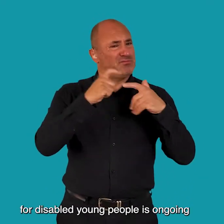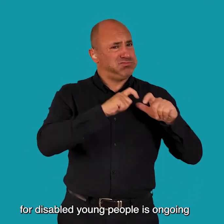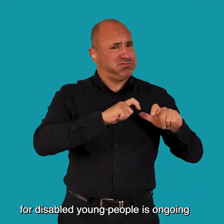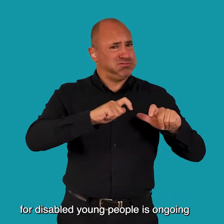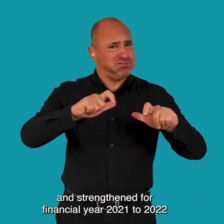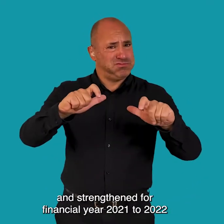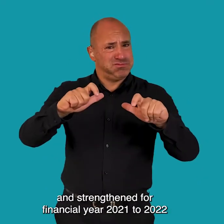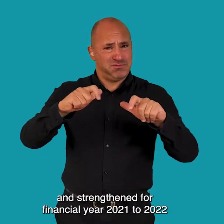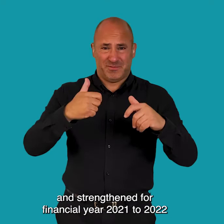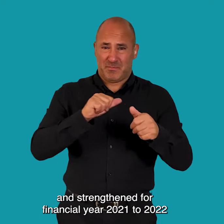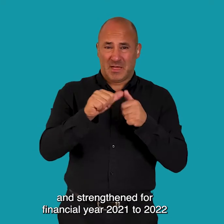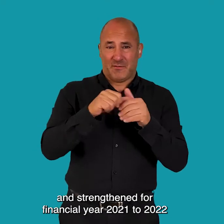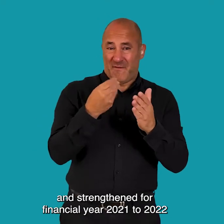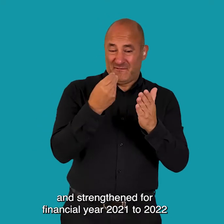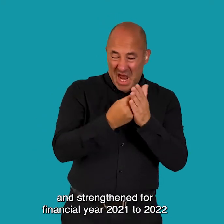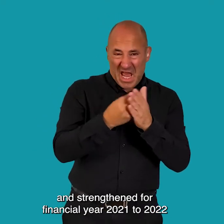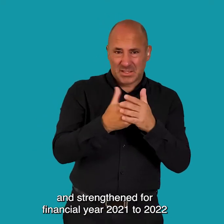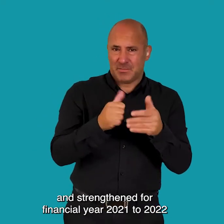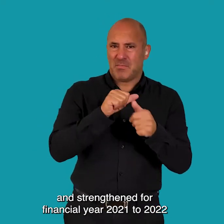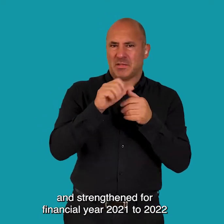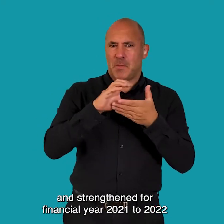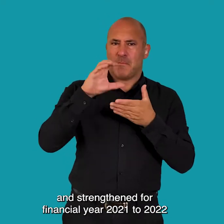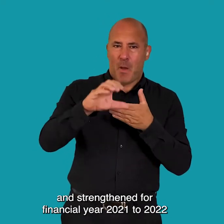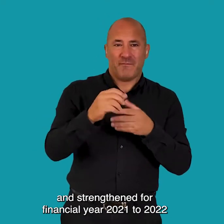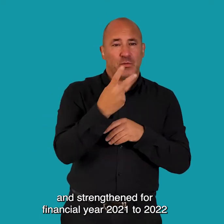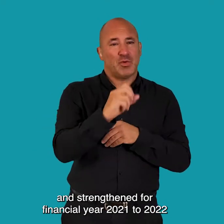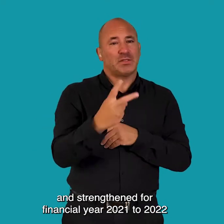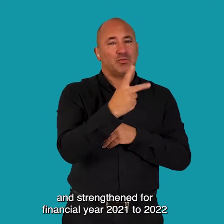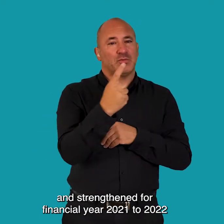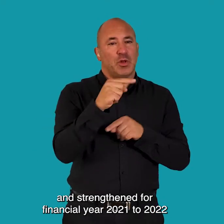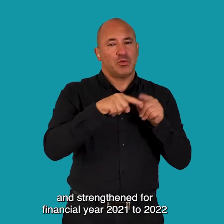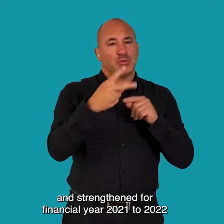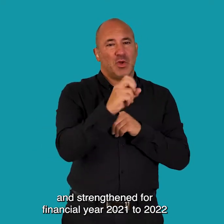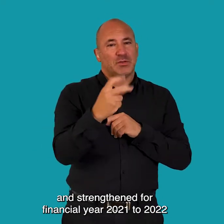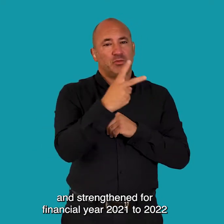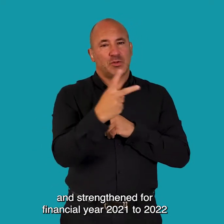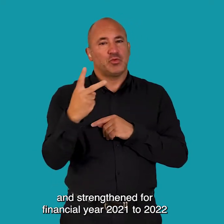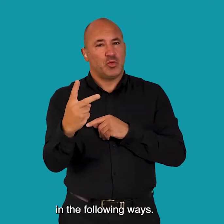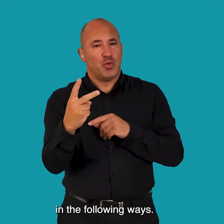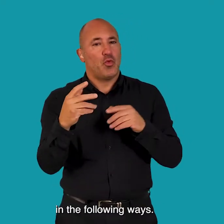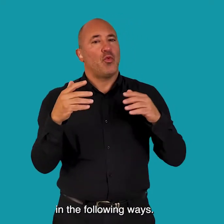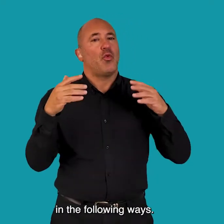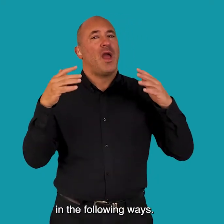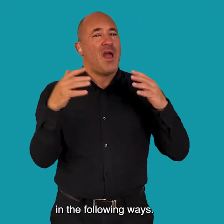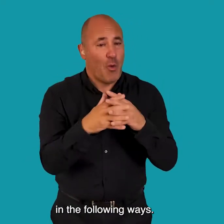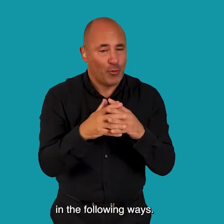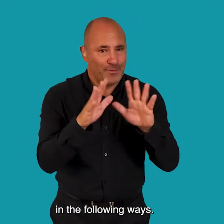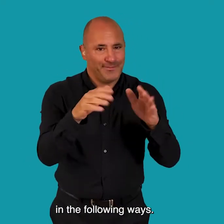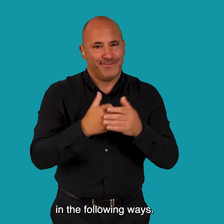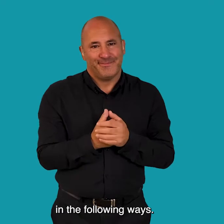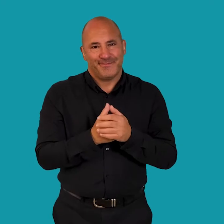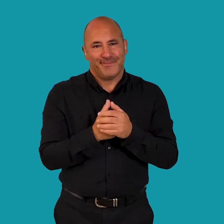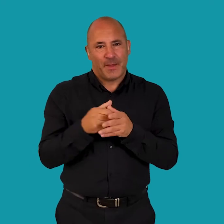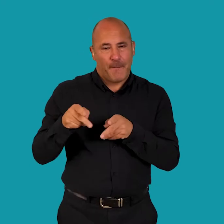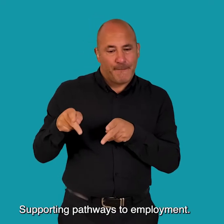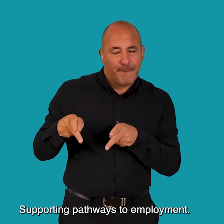ongoing and strengthened for financial year 2021 to 22 in the following ways.